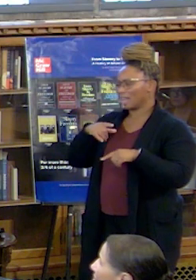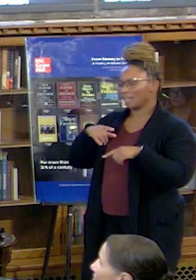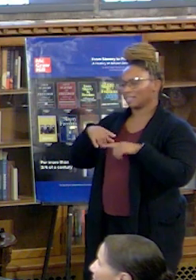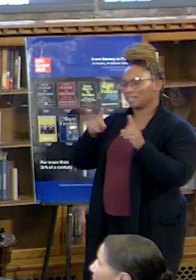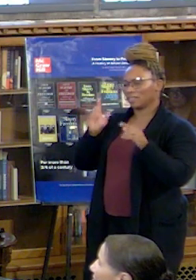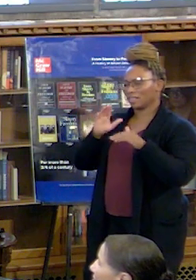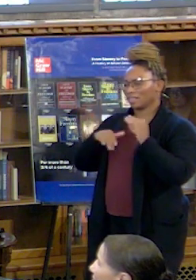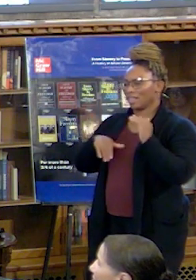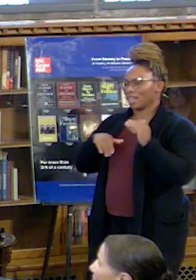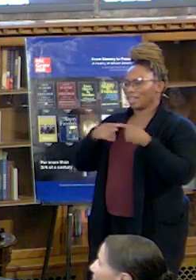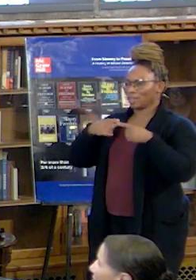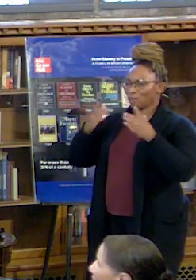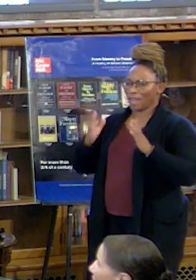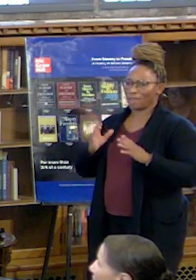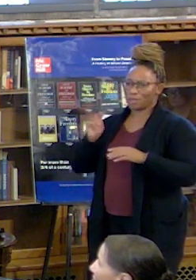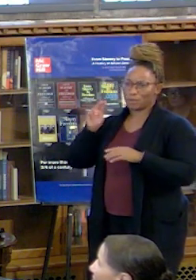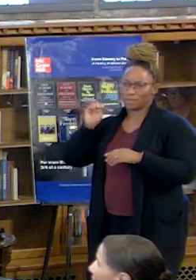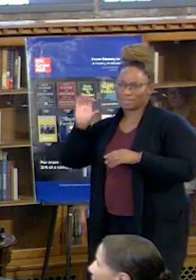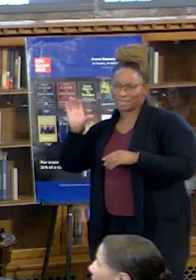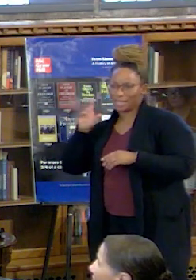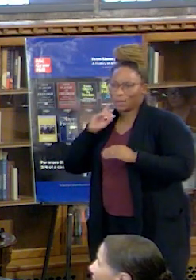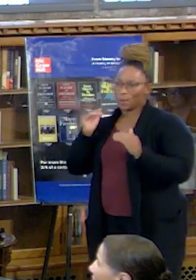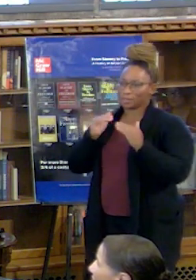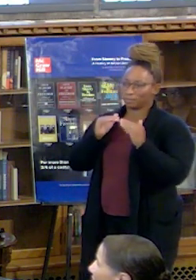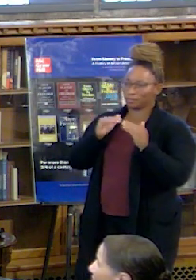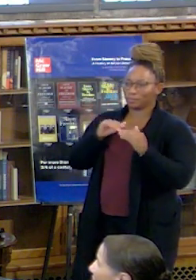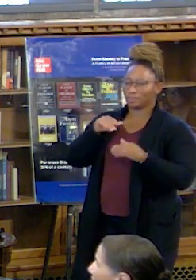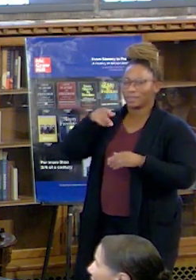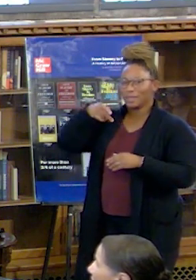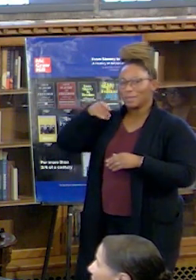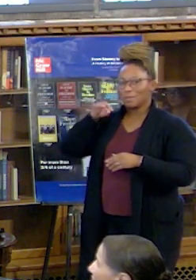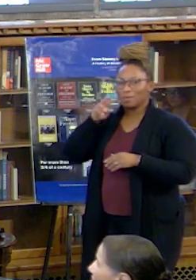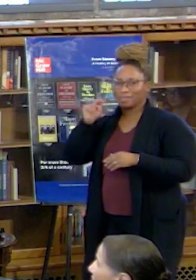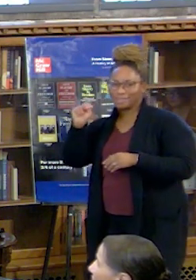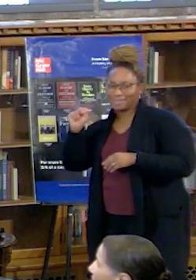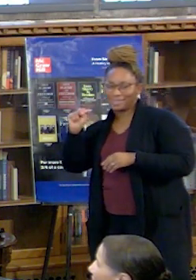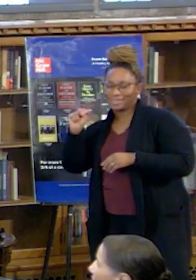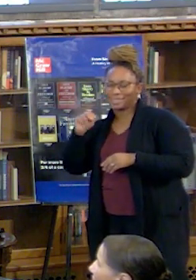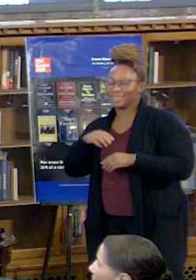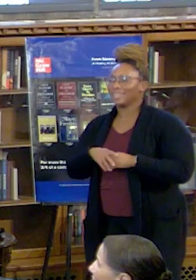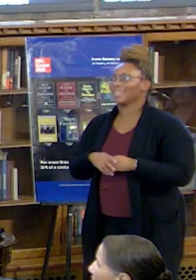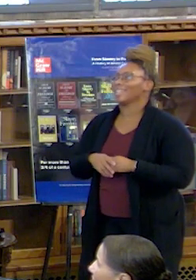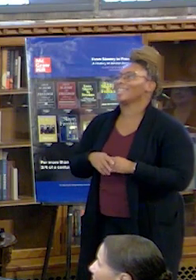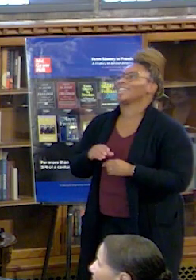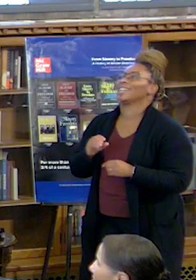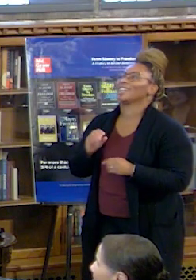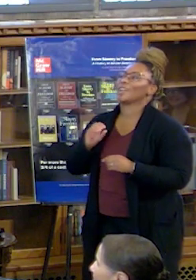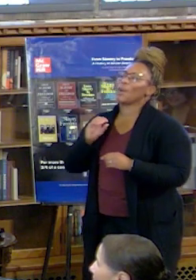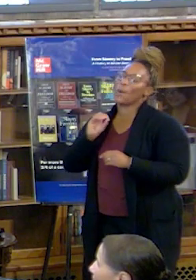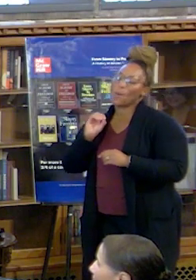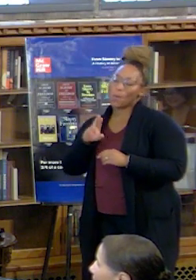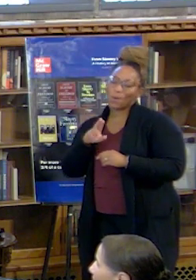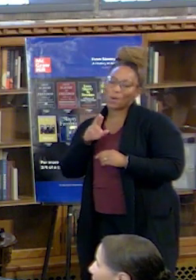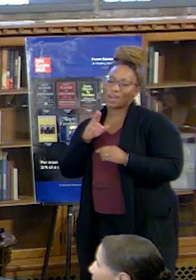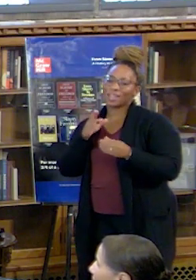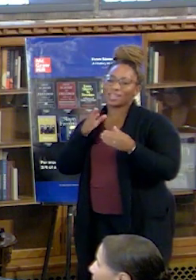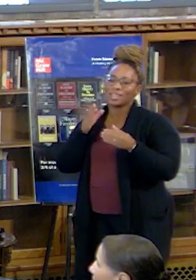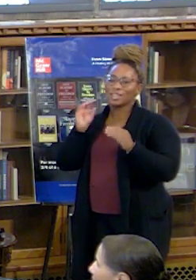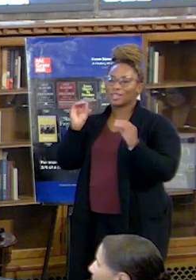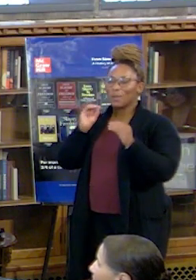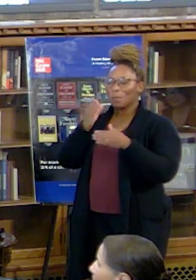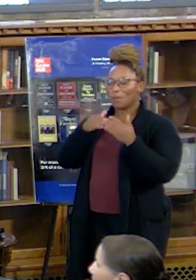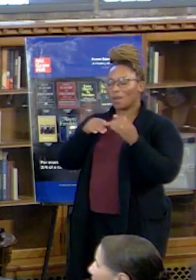UNC or its aspirant Pier Princeton nor corners of nor corners of